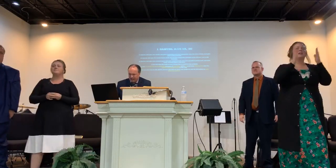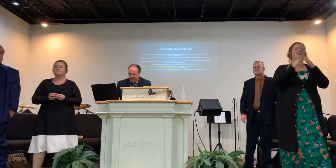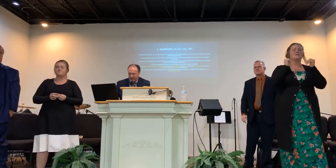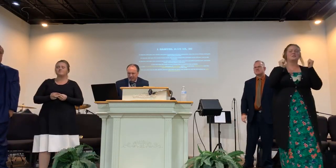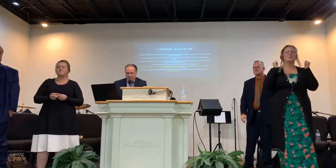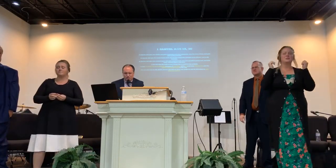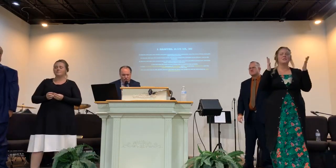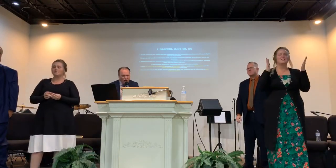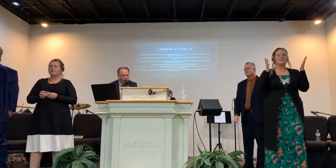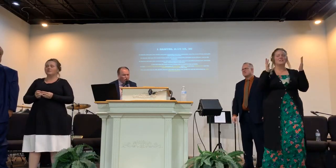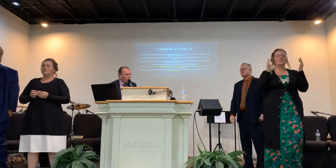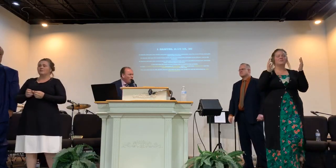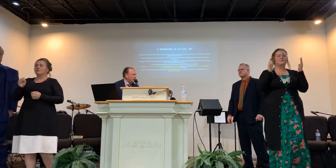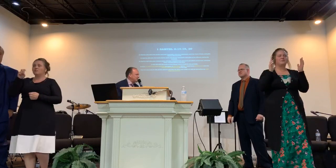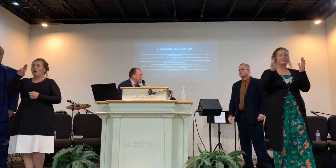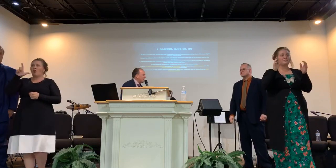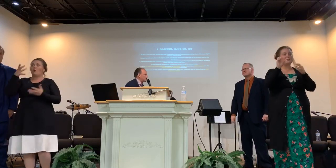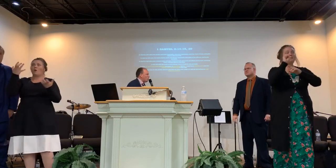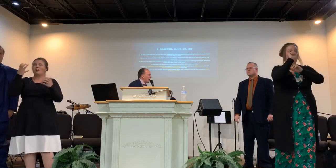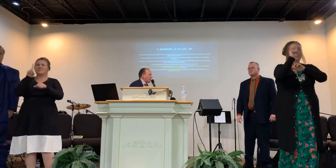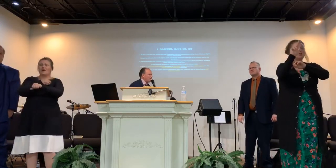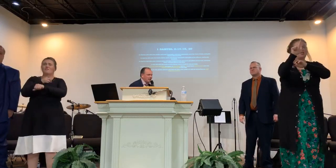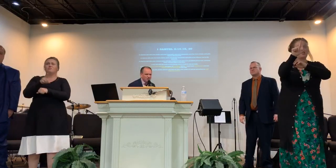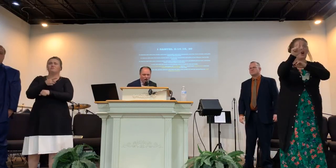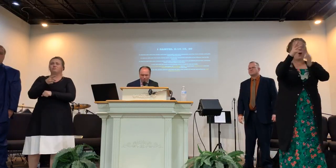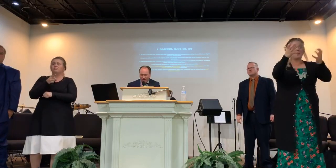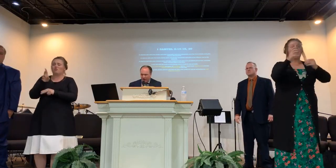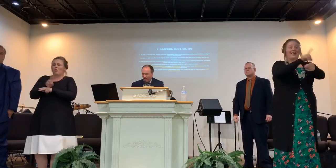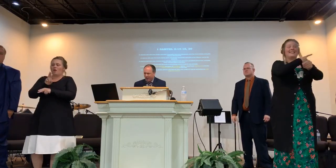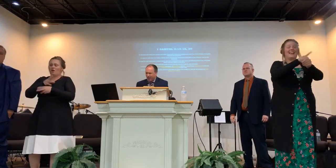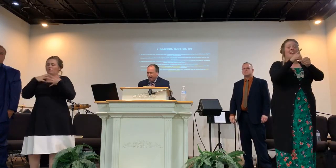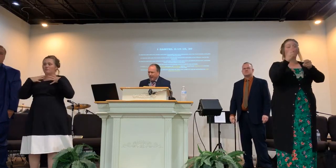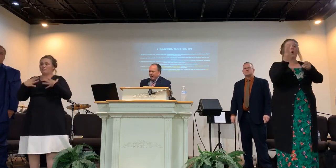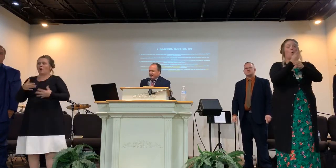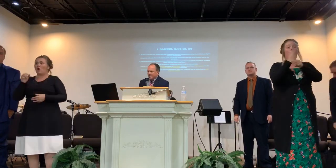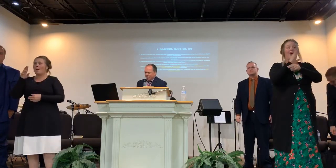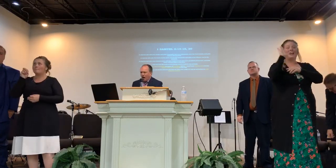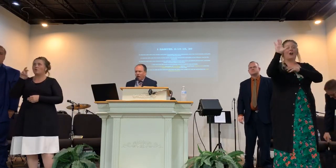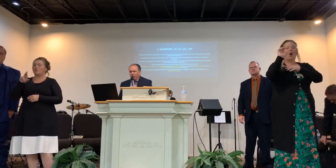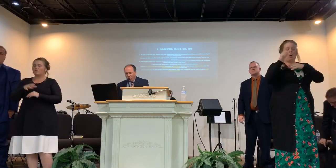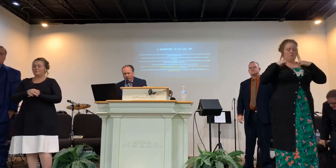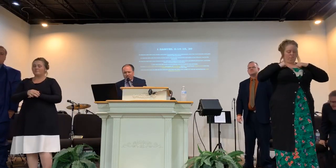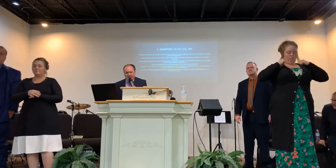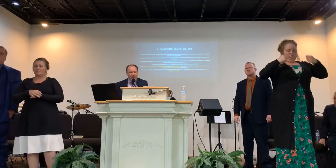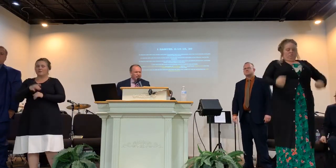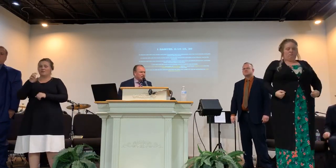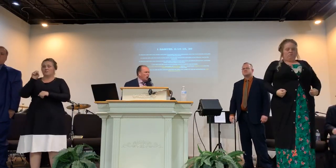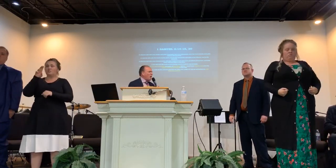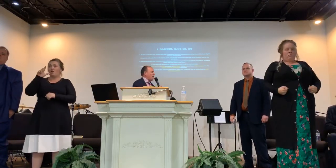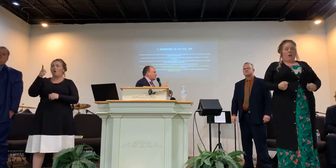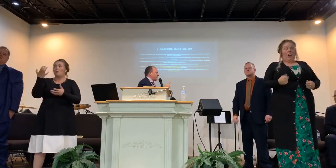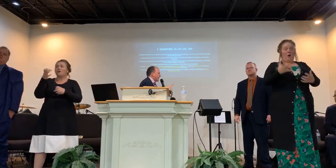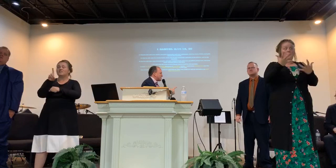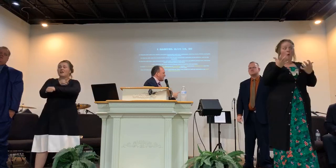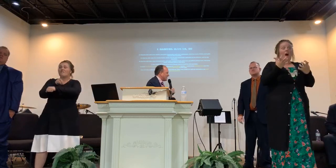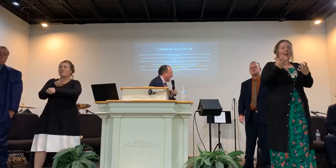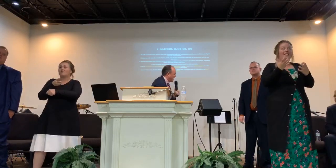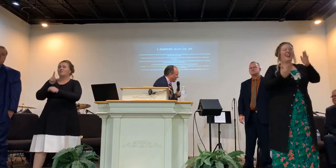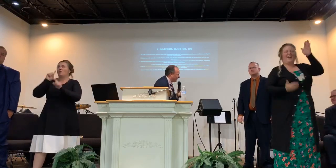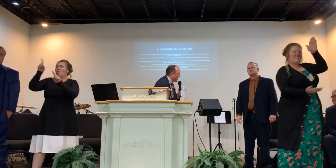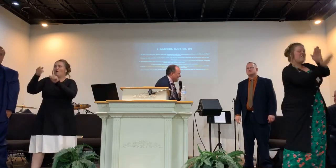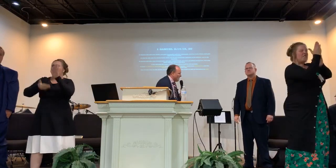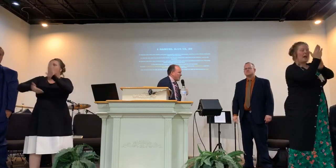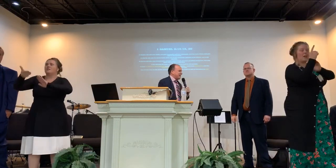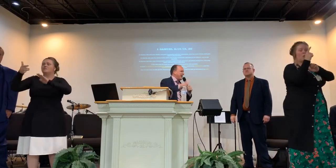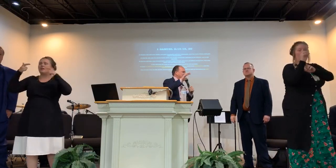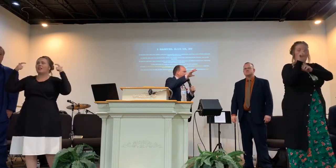hallelujah. Saul wanted David to wear his armor. Saul wanted David to go out to face